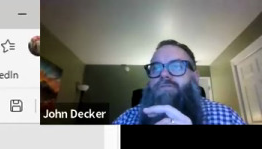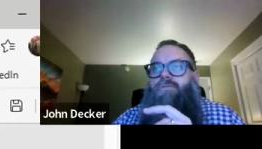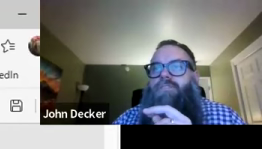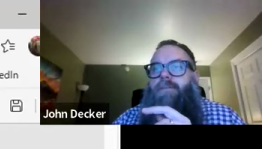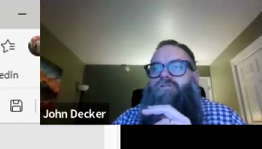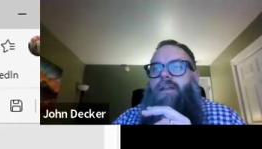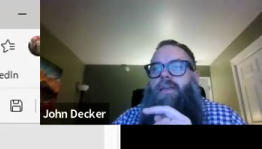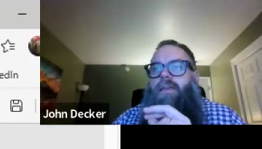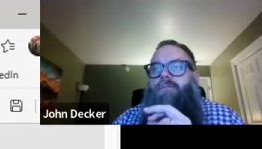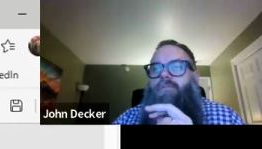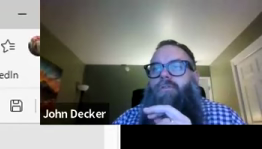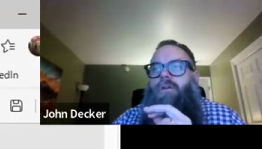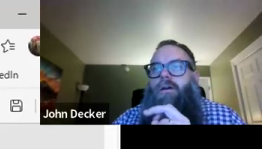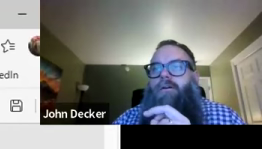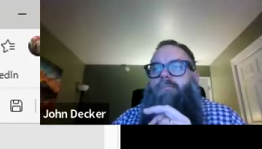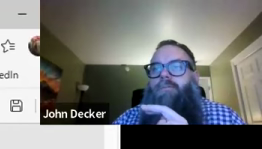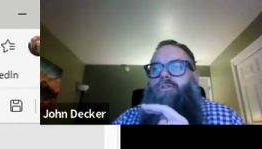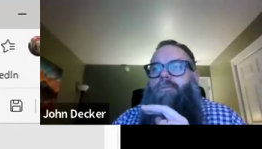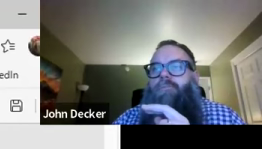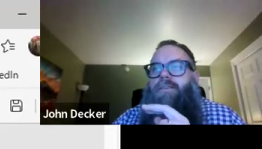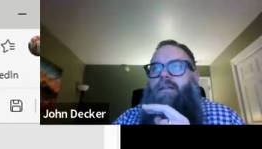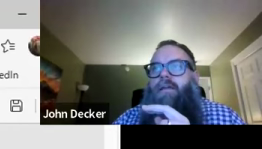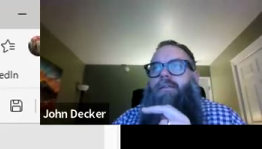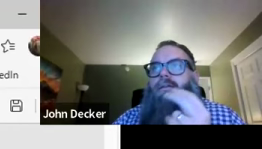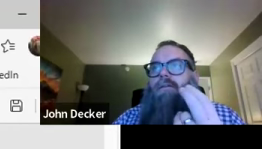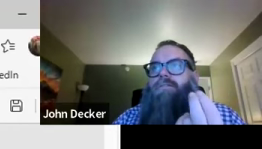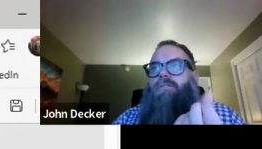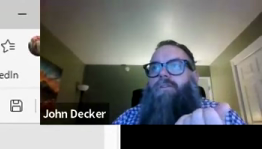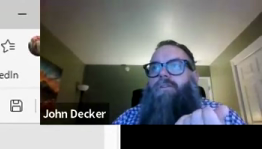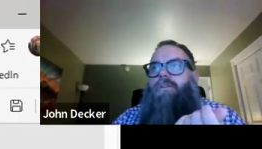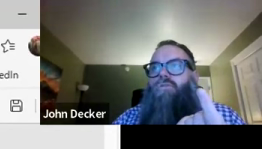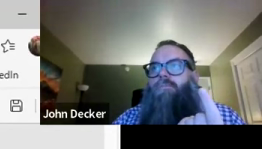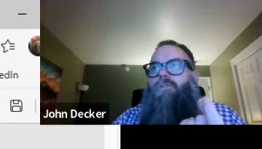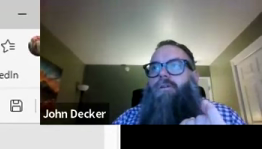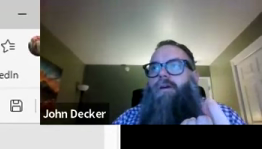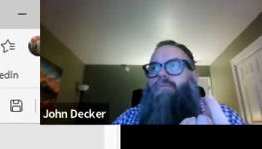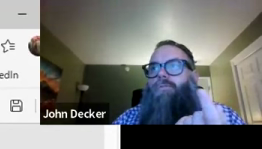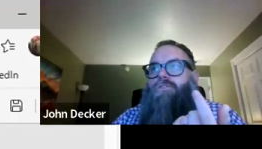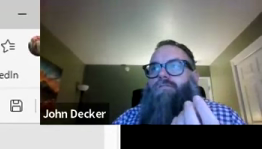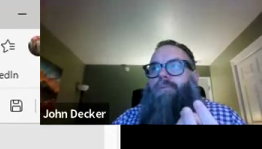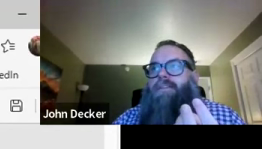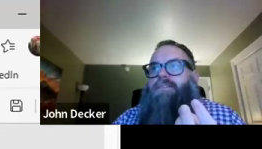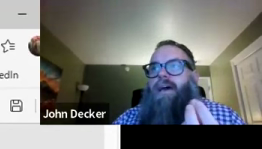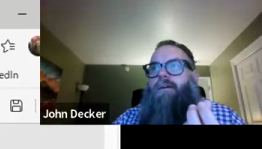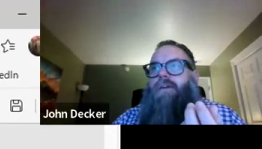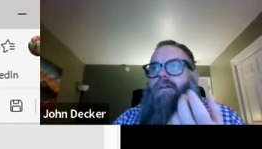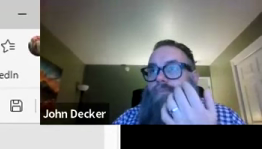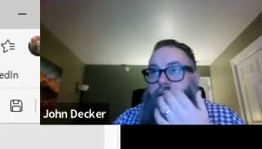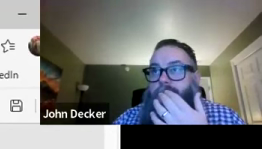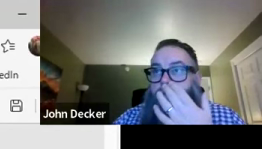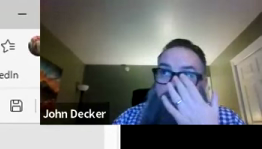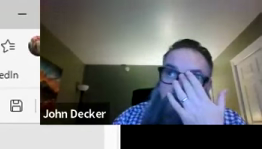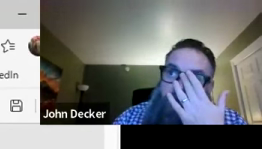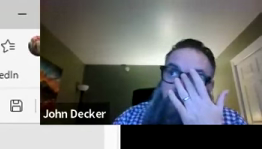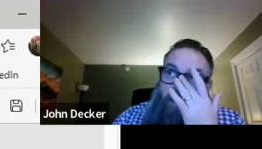the measures for staff training and for employment baseline. So the total number and proportion of paid staff